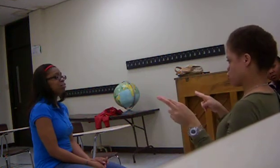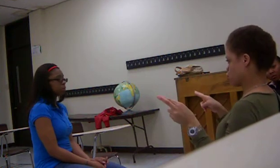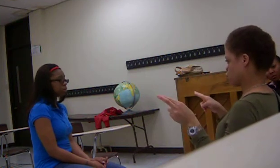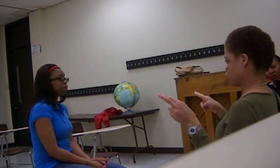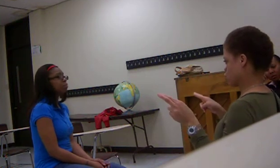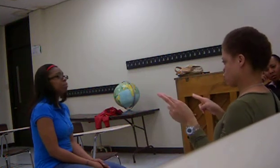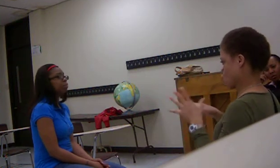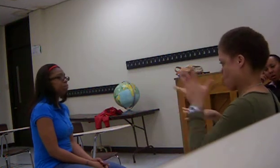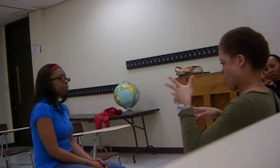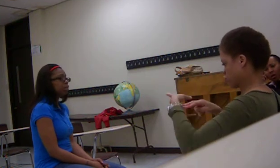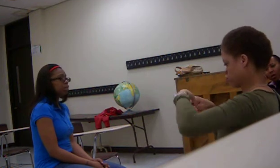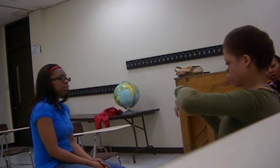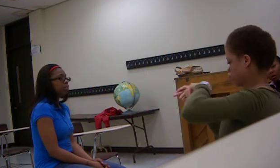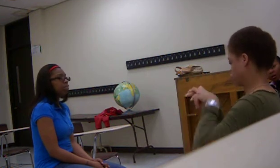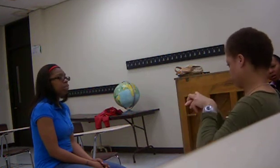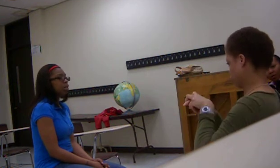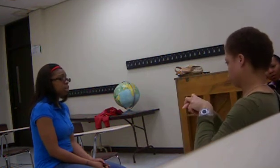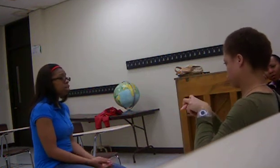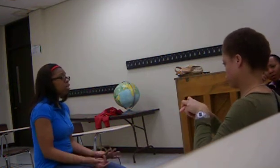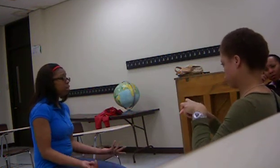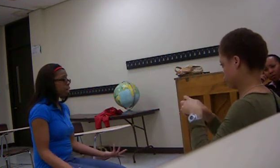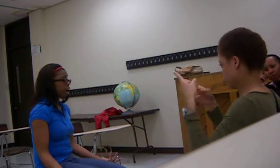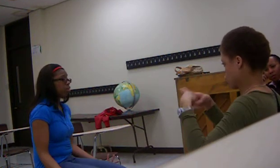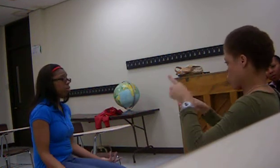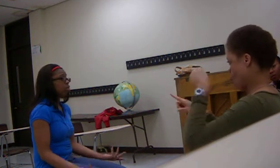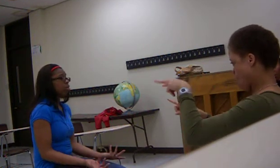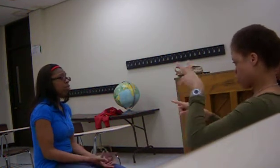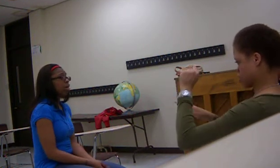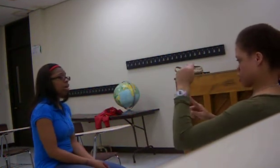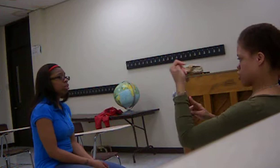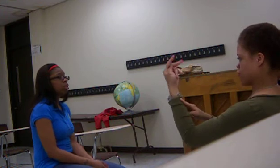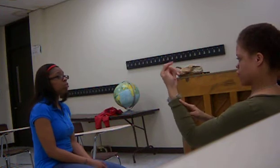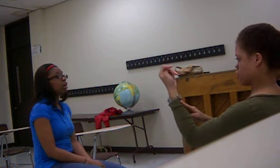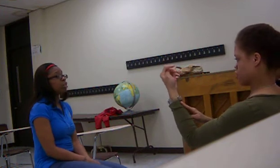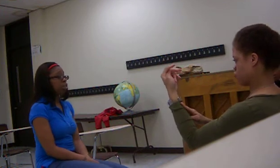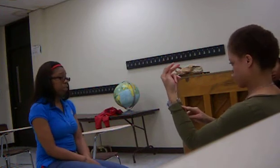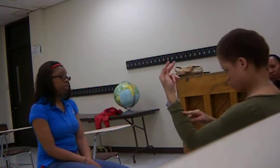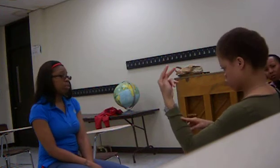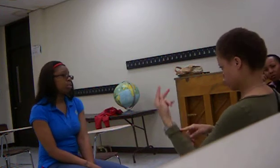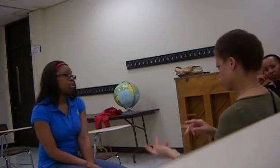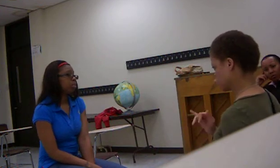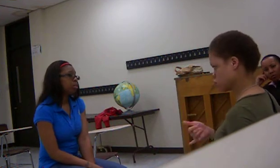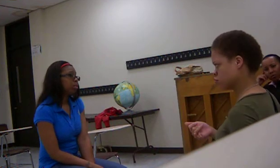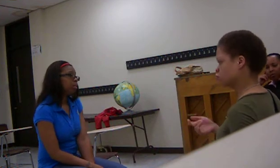room. And she just sat on the couch, and she watched television.